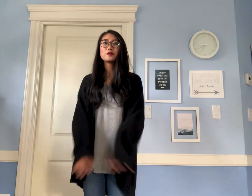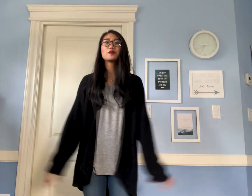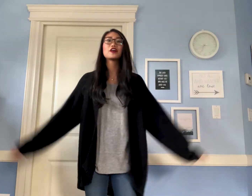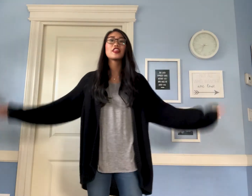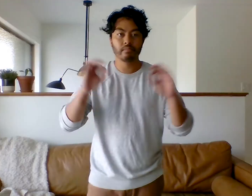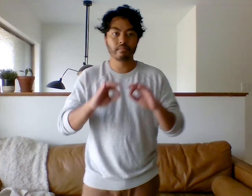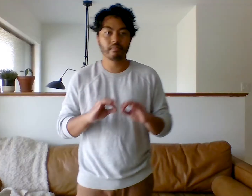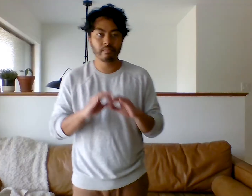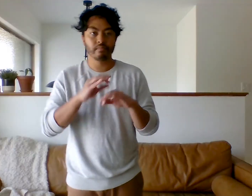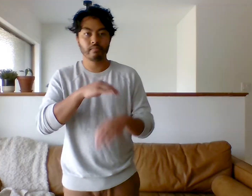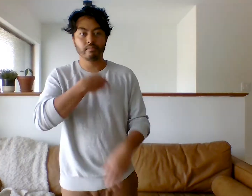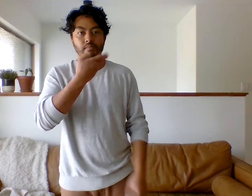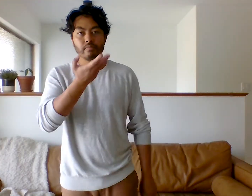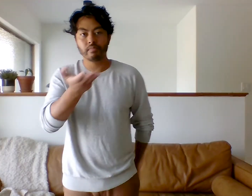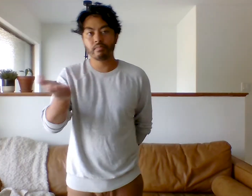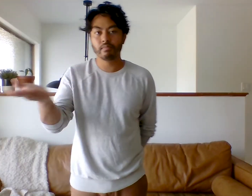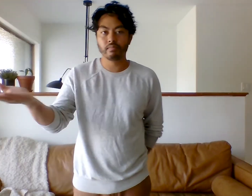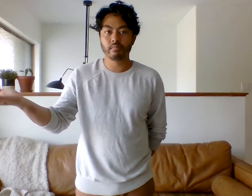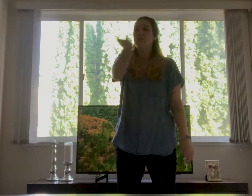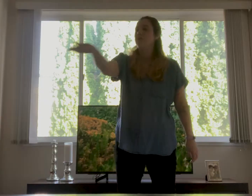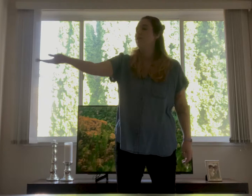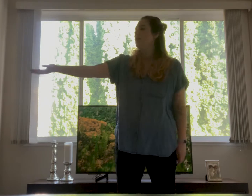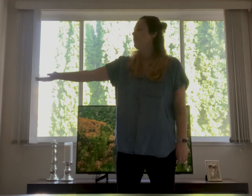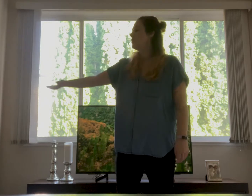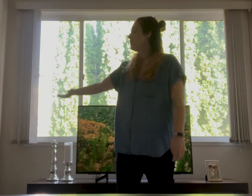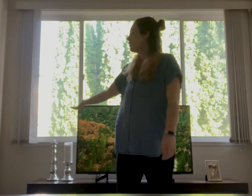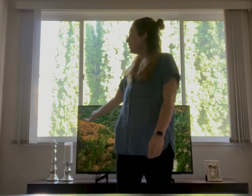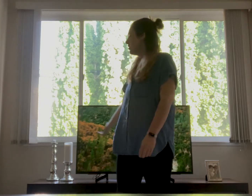Worthy of every song we could ever sing